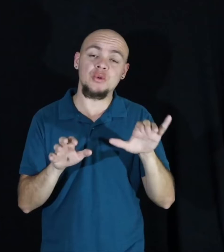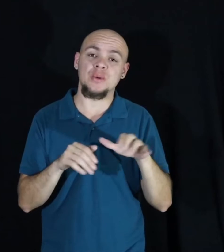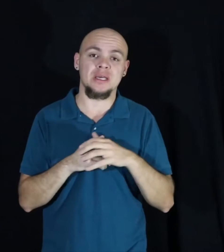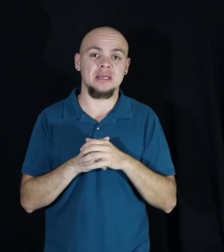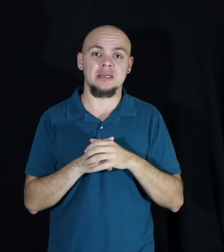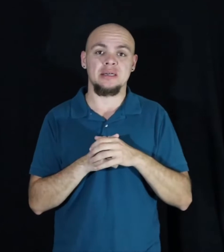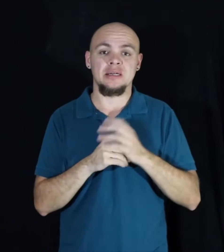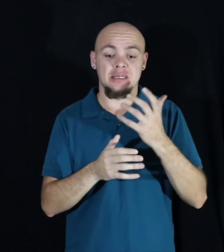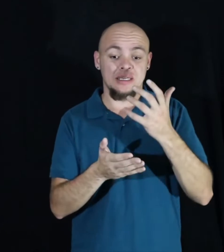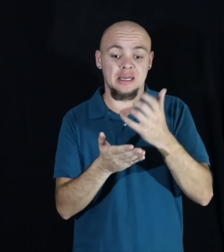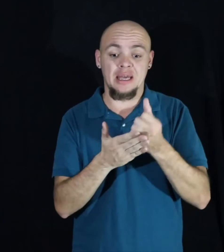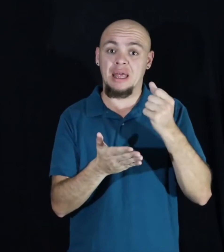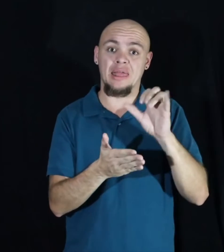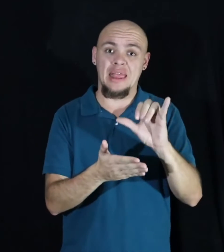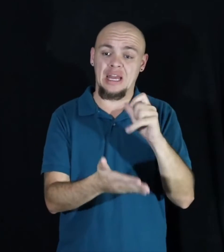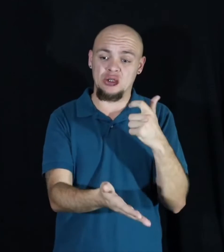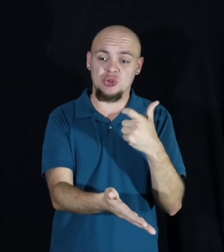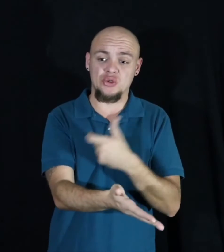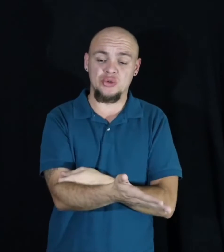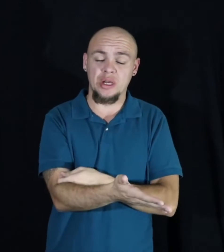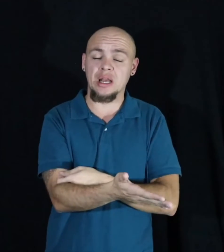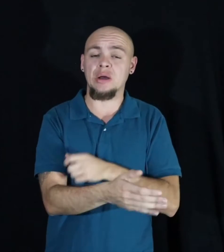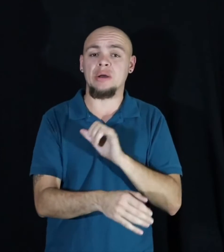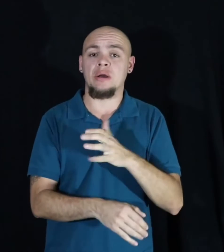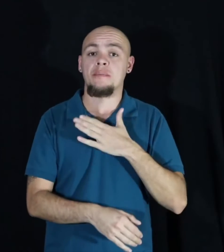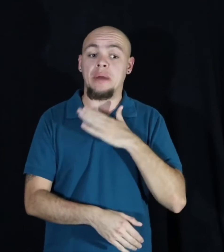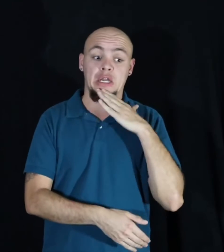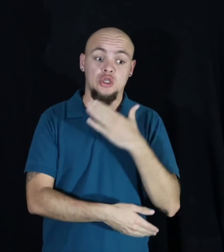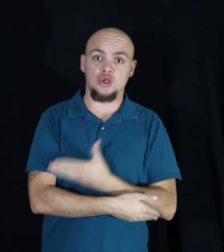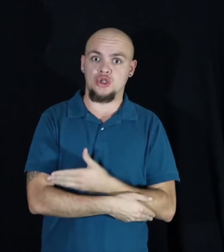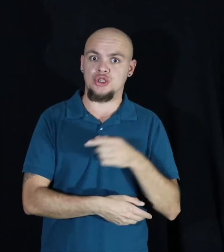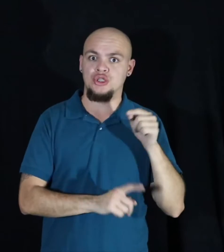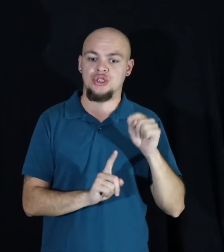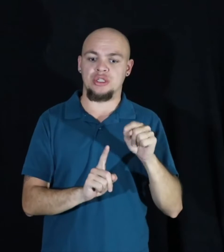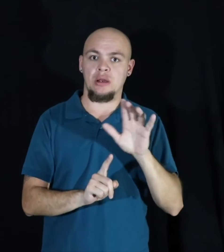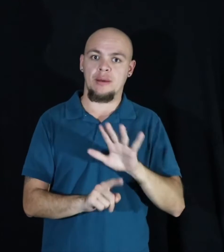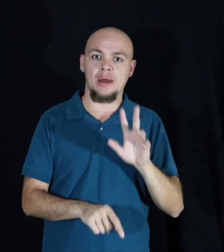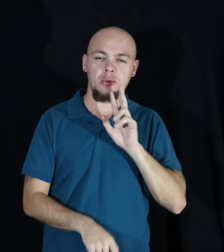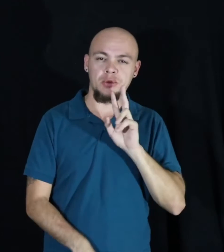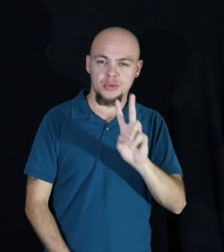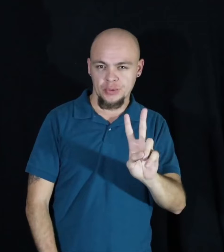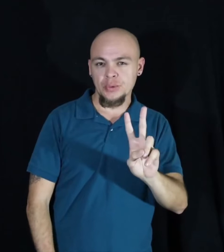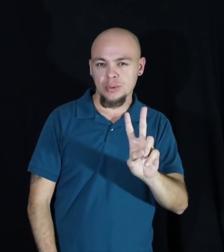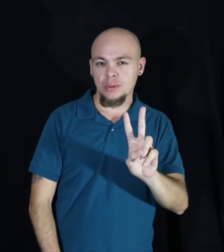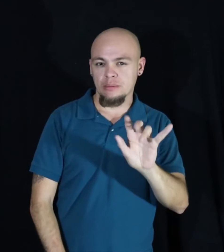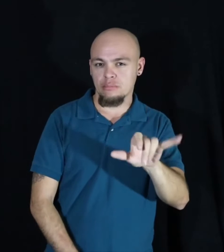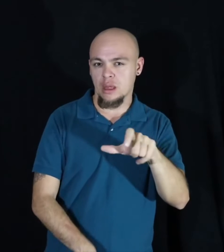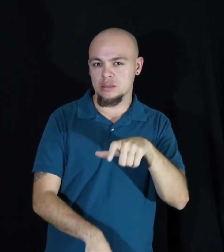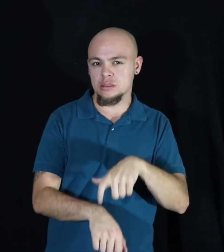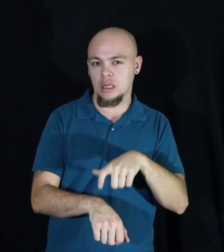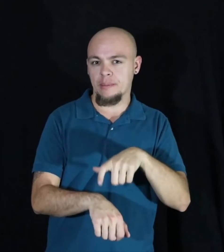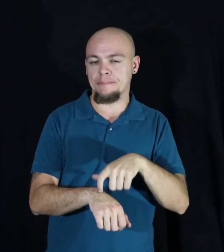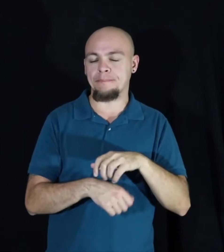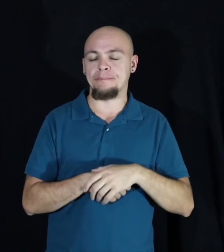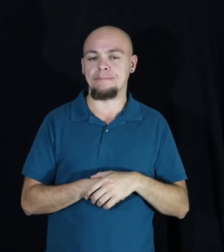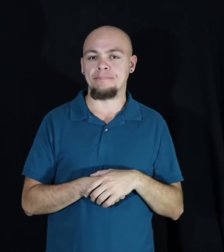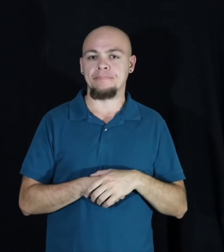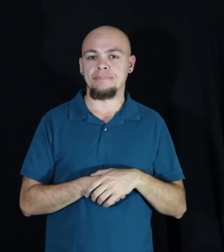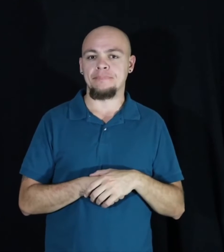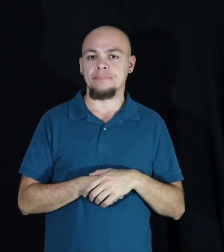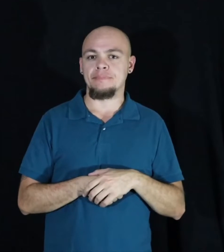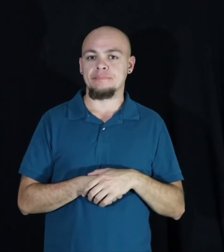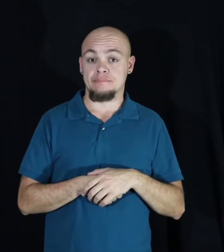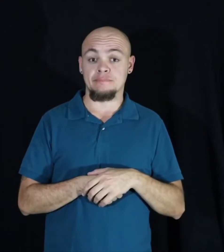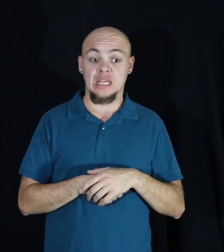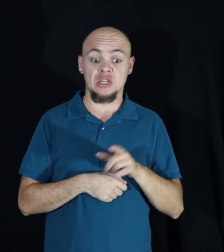to get that drug. My daughter, like I said, was about 2 at the time when I was doing that, and I brought